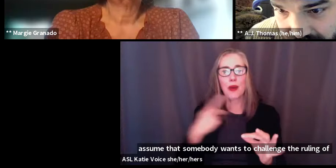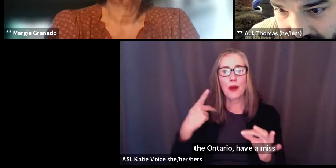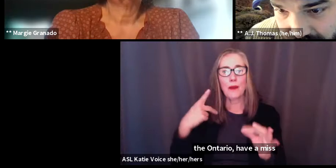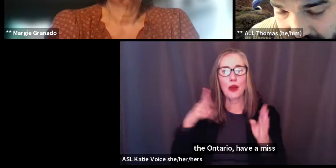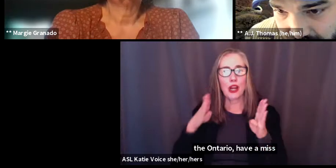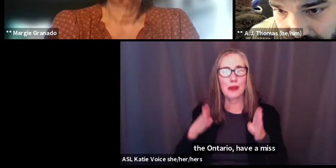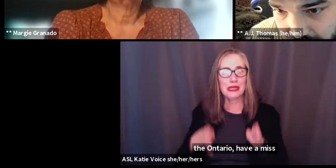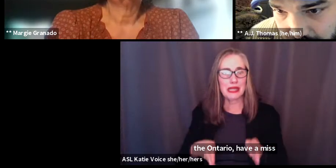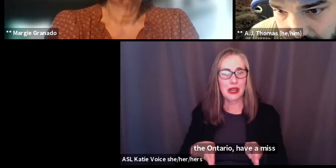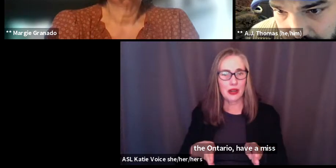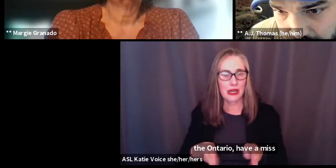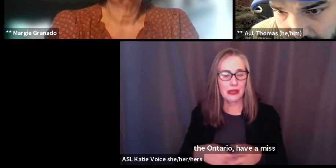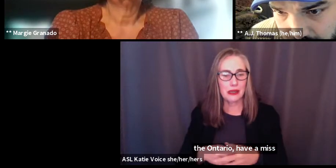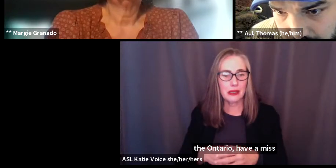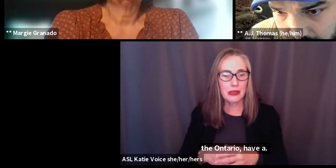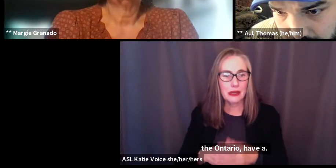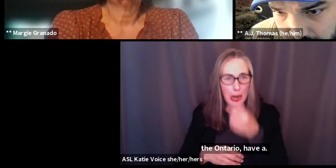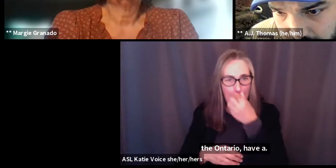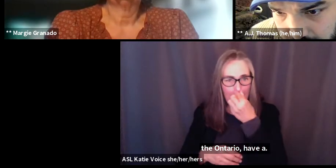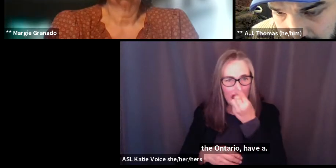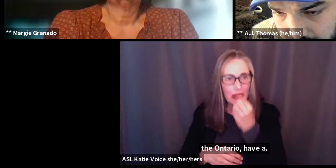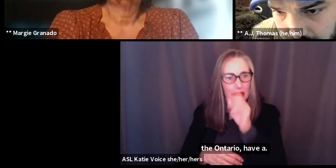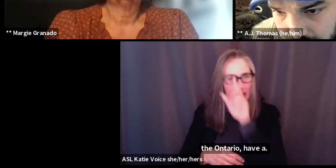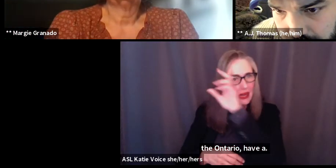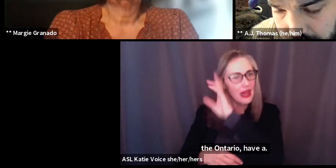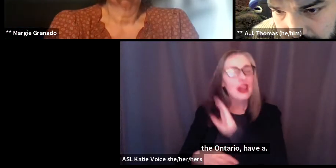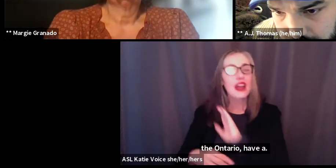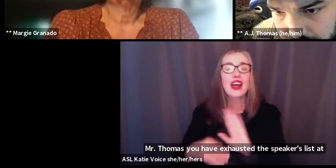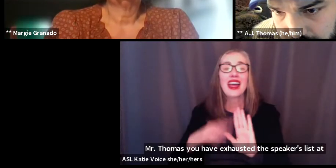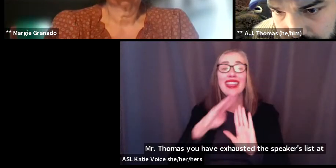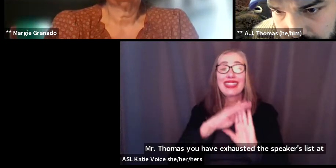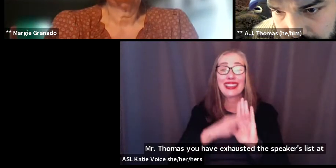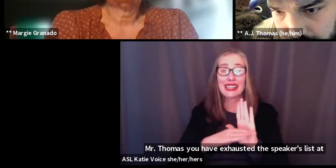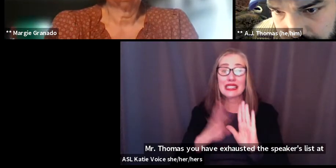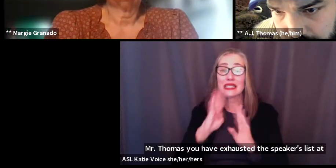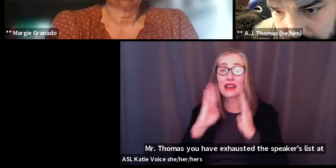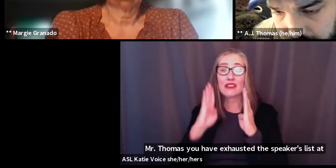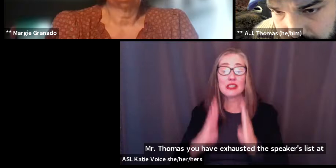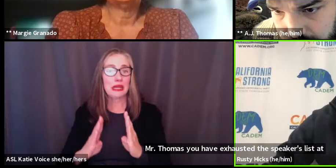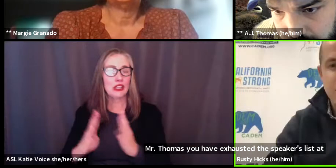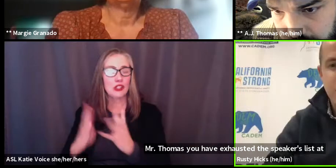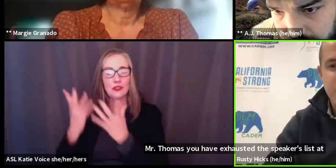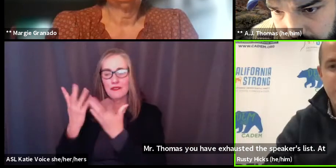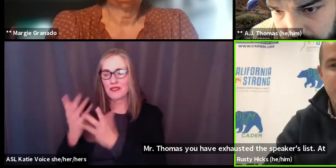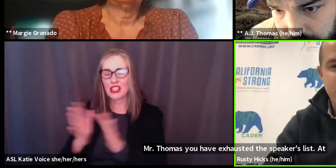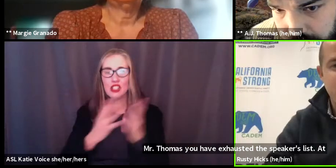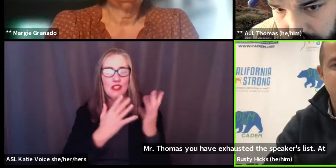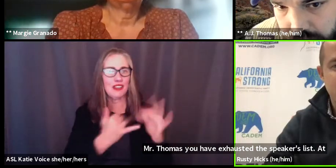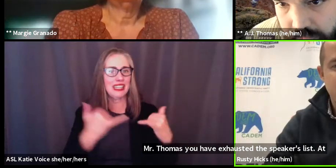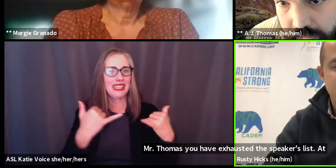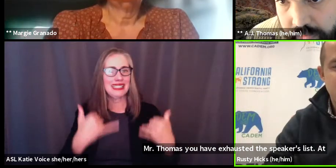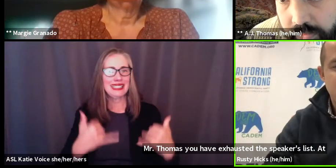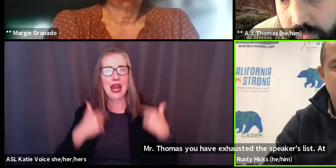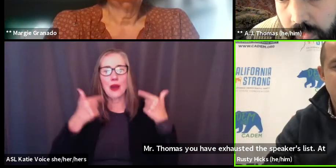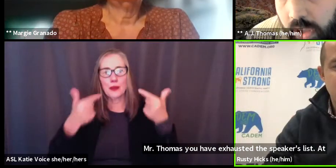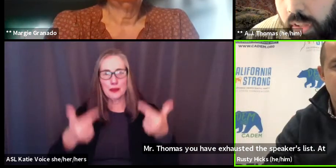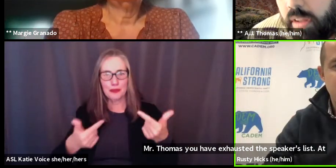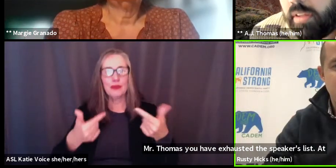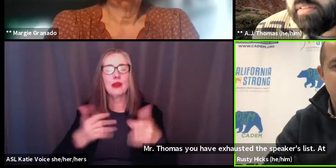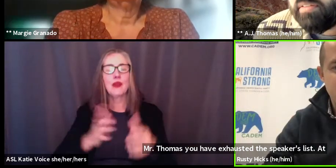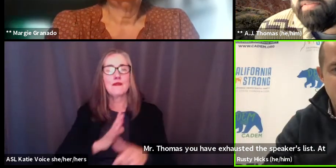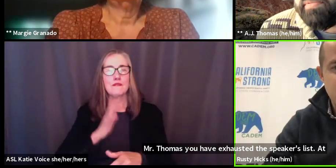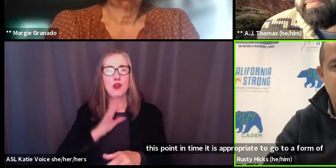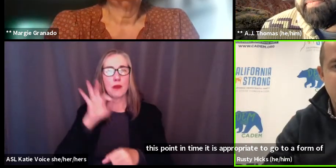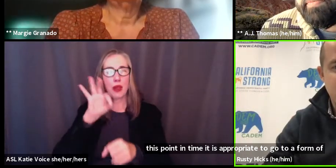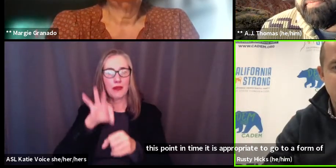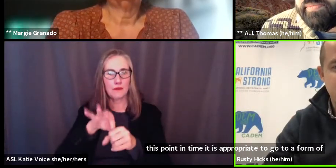Mr. Thomas, you have exhausted the speakers list. At this point in time, it is appropriate to go to a formal vote